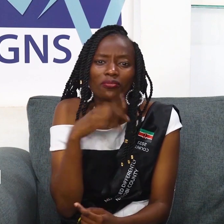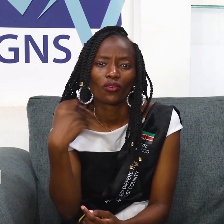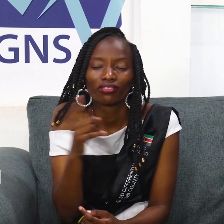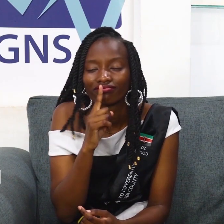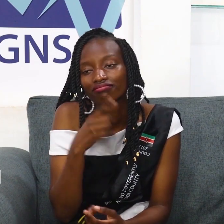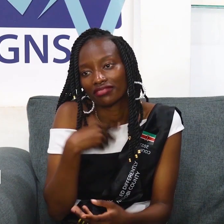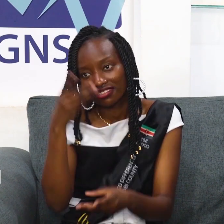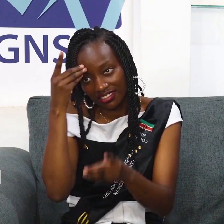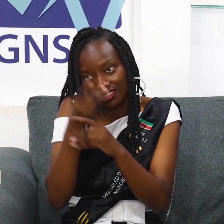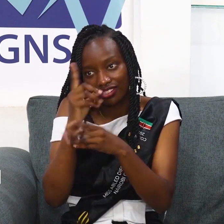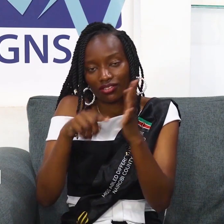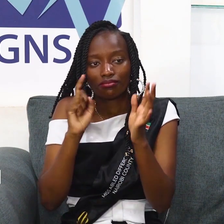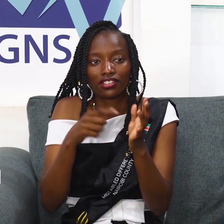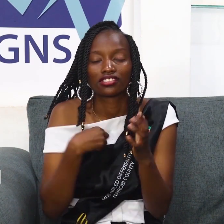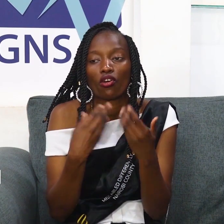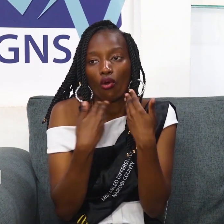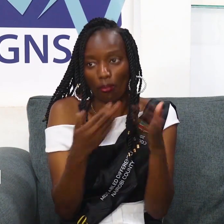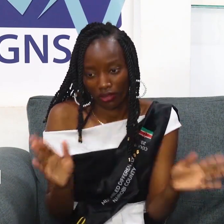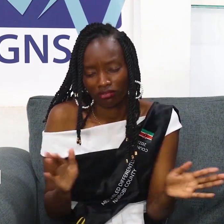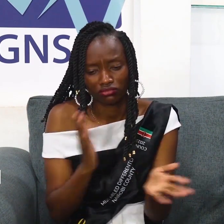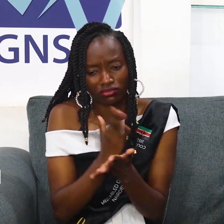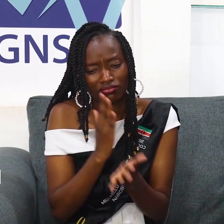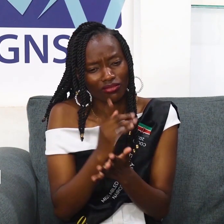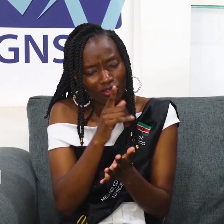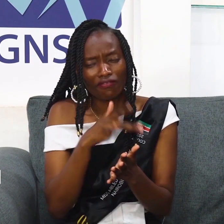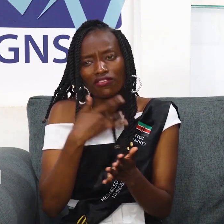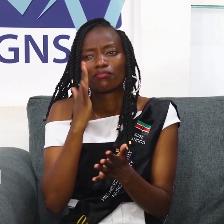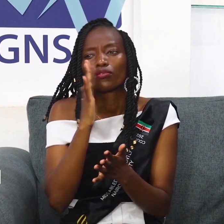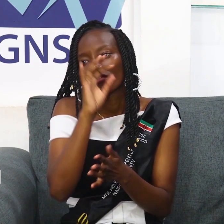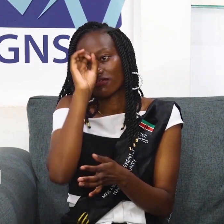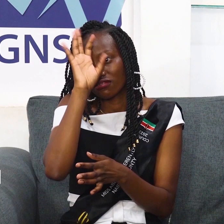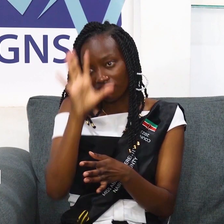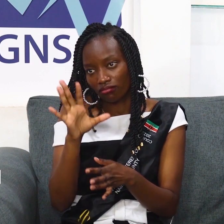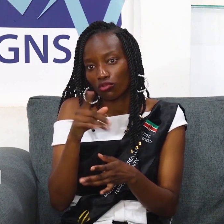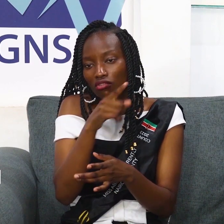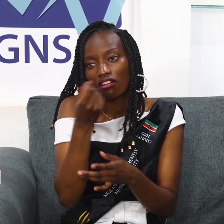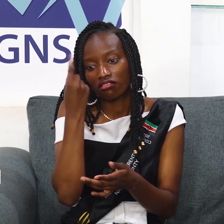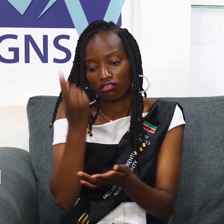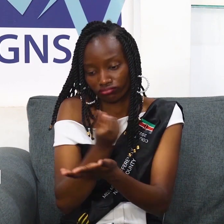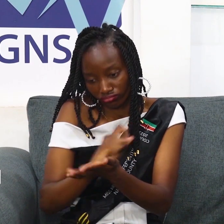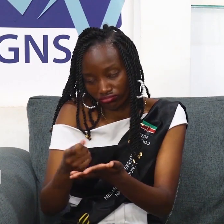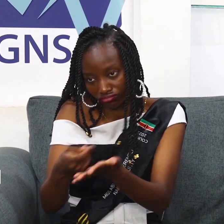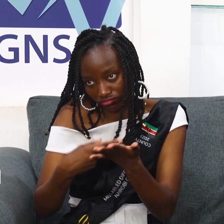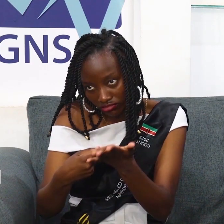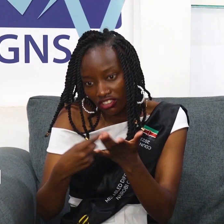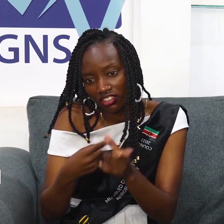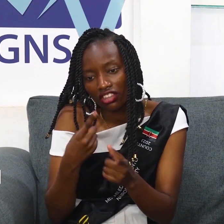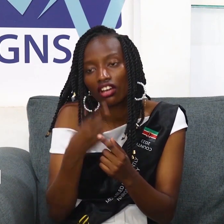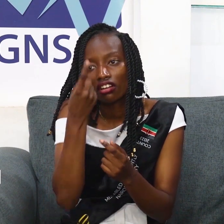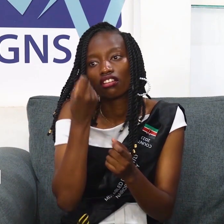police station. But the moment we decide to keep them private, it does not give any help. So it's good we come out. Even if you have